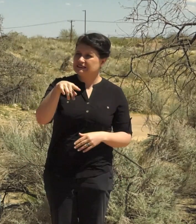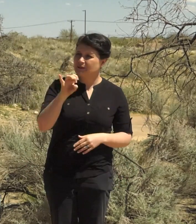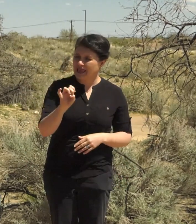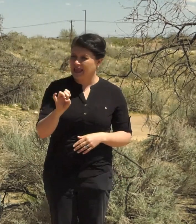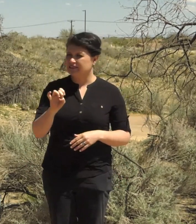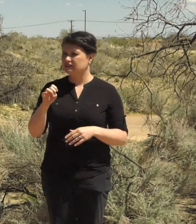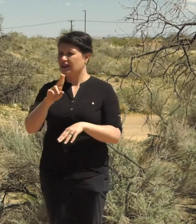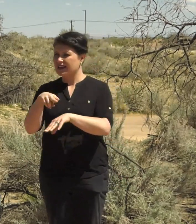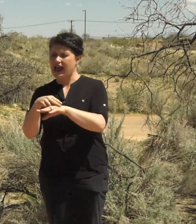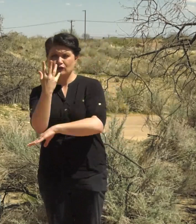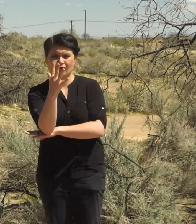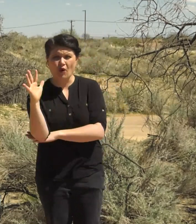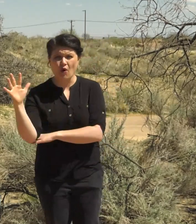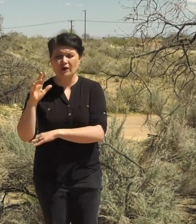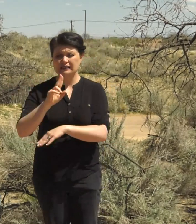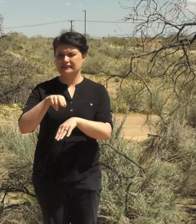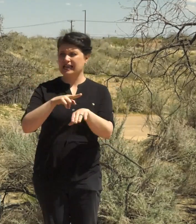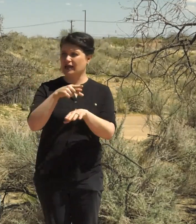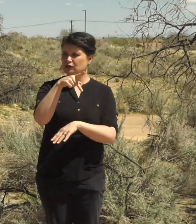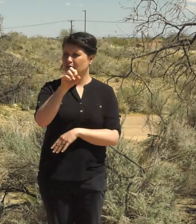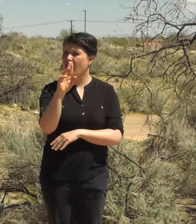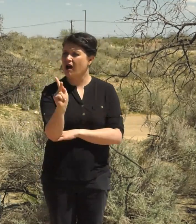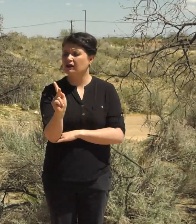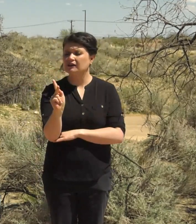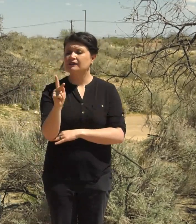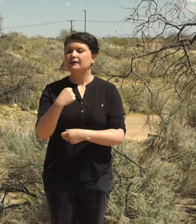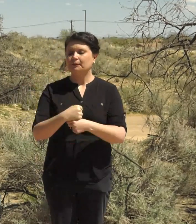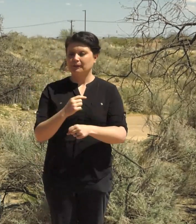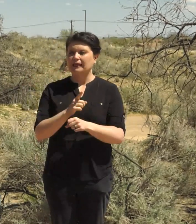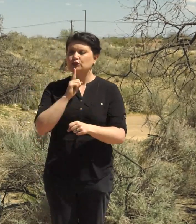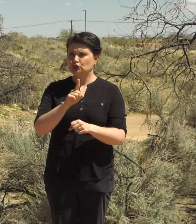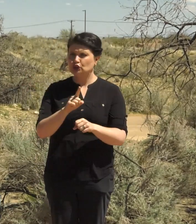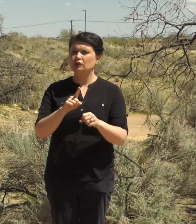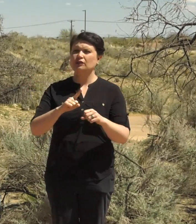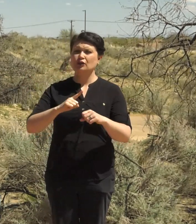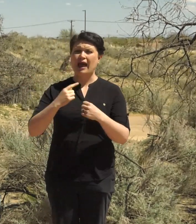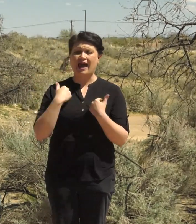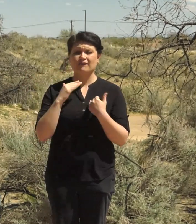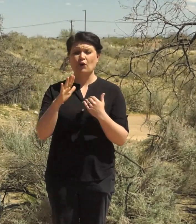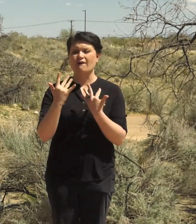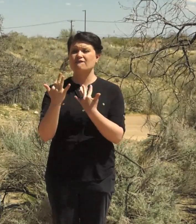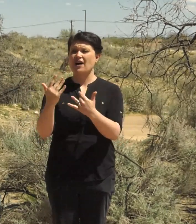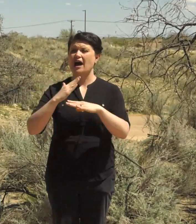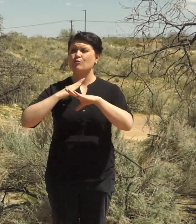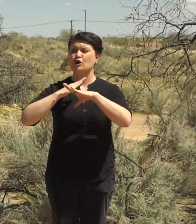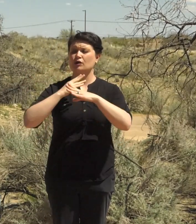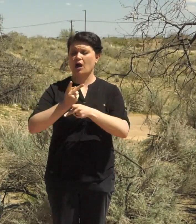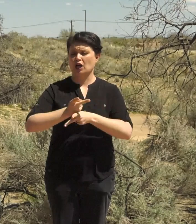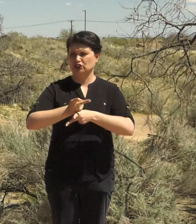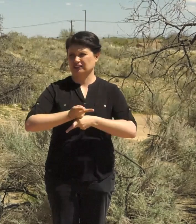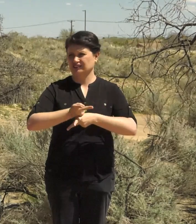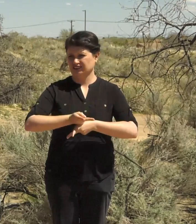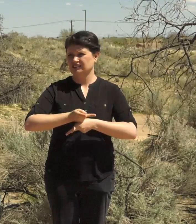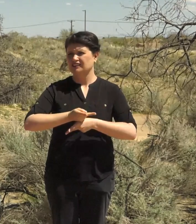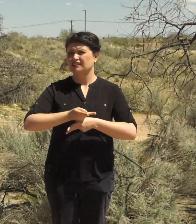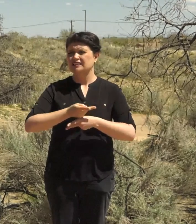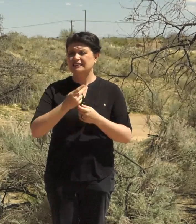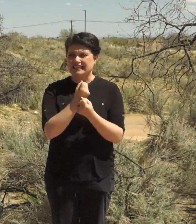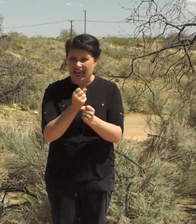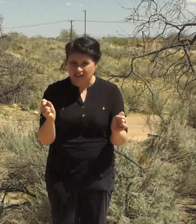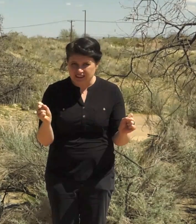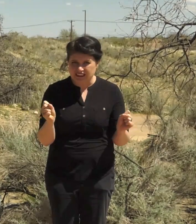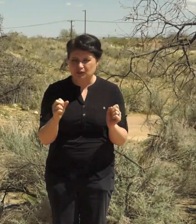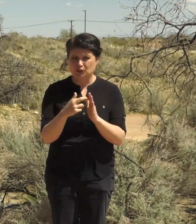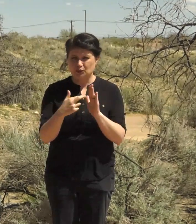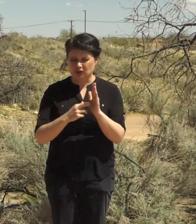Forest, on the national parks, that you observe fire precautions, fire safety. We